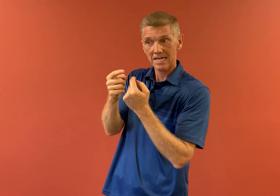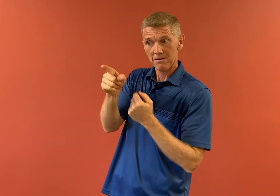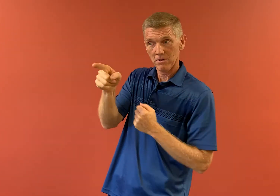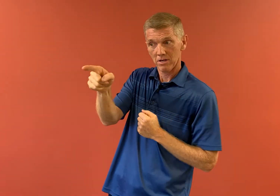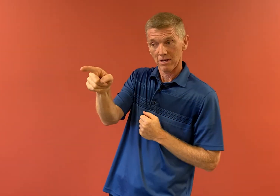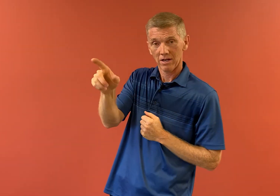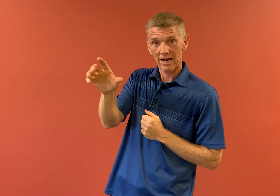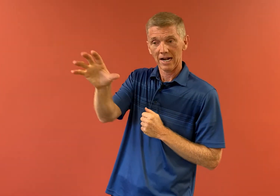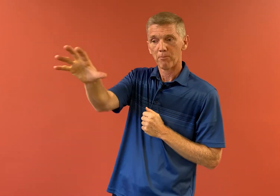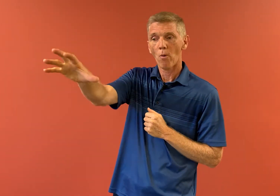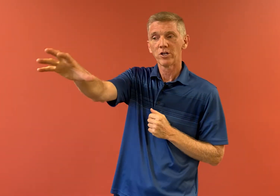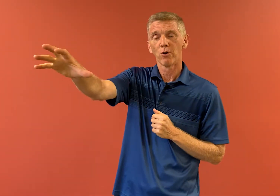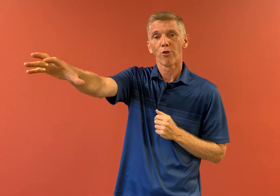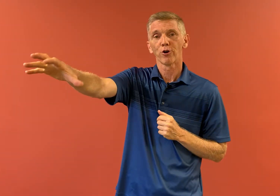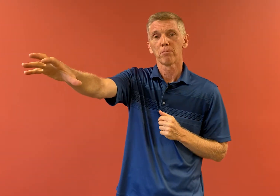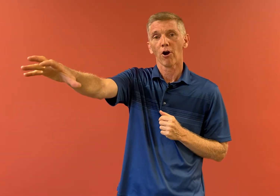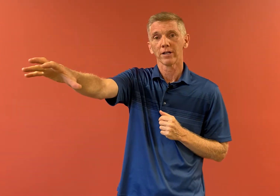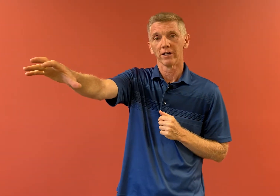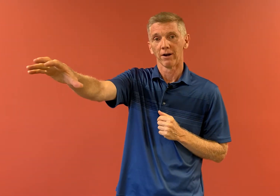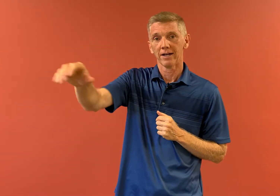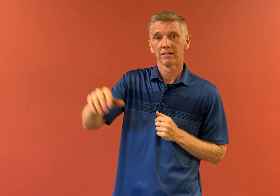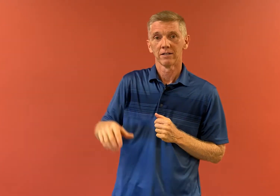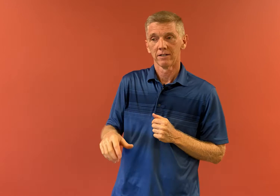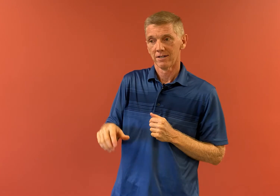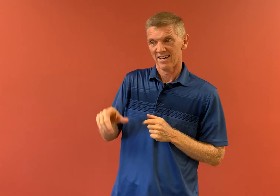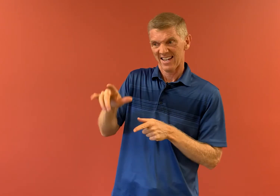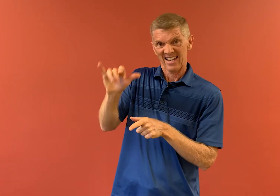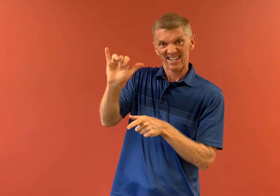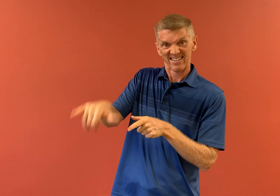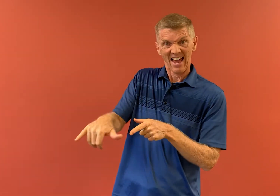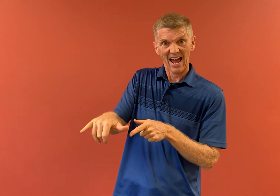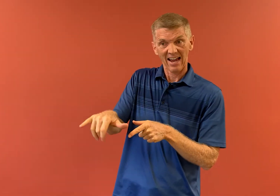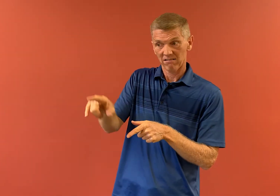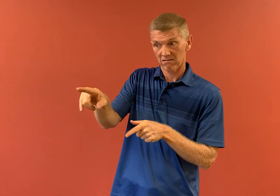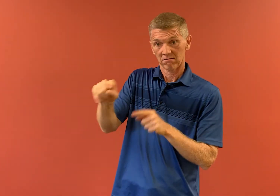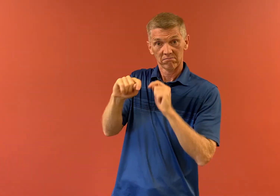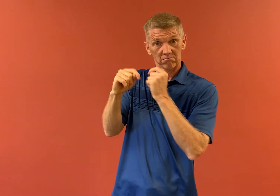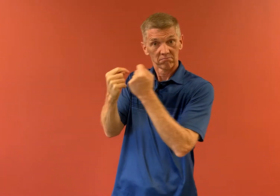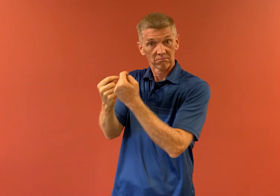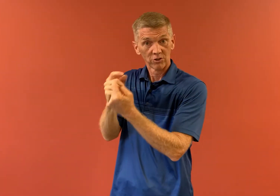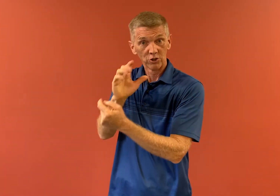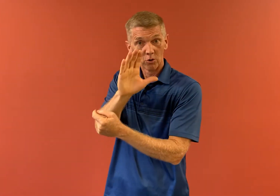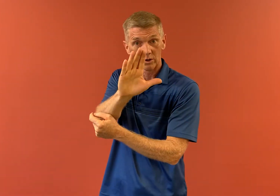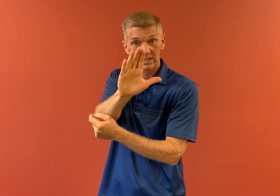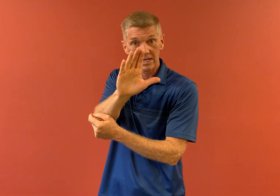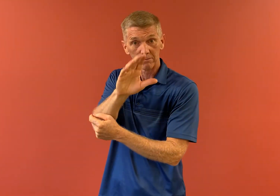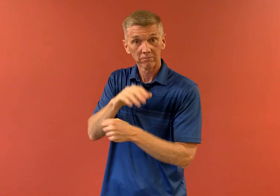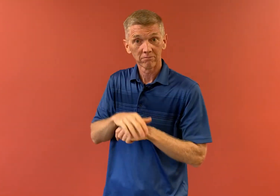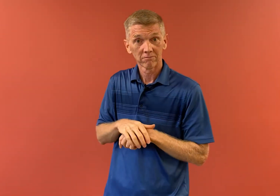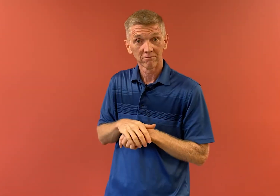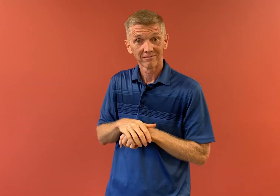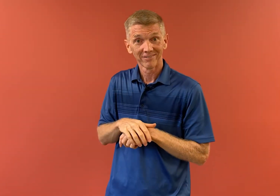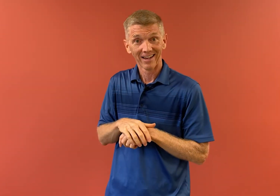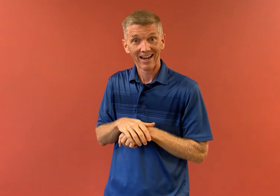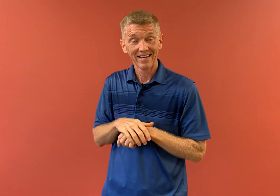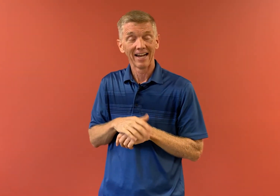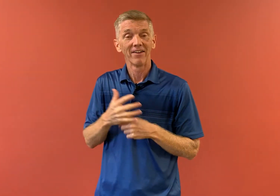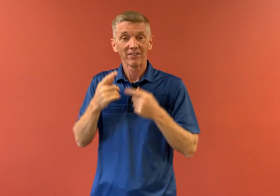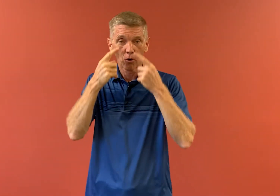Team. And I'm pointing to a third party here, right? Is that your team? Okay? And again, the question